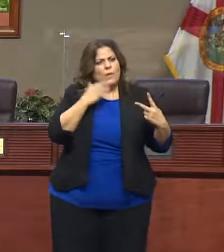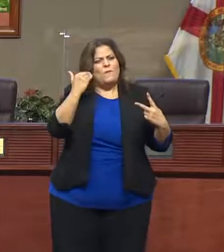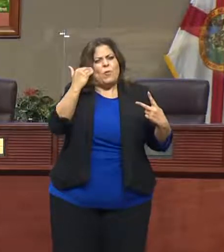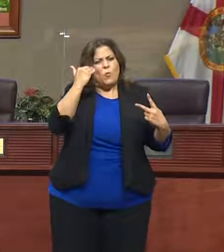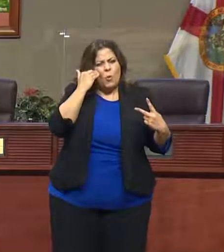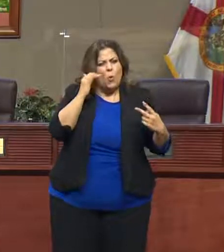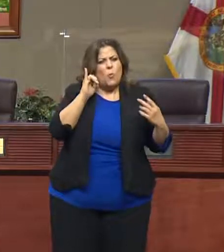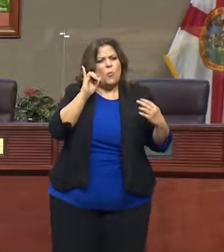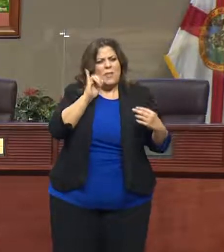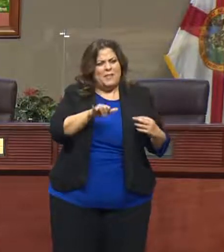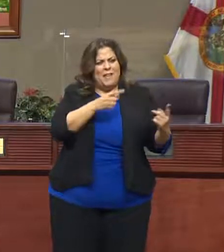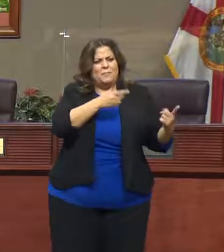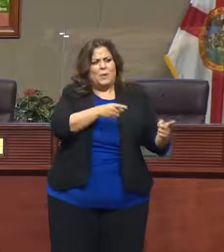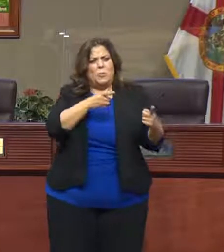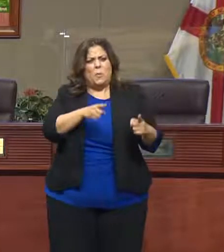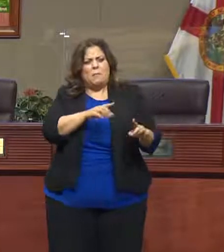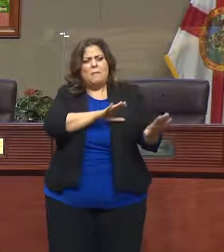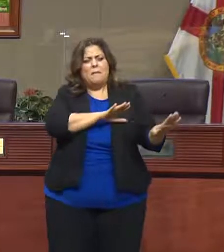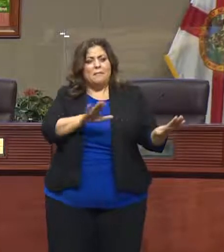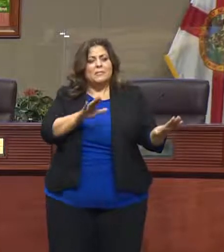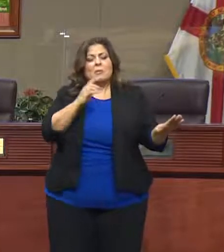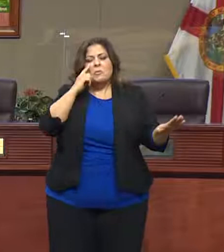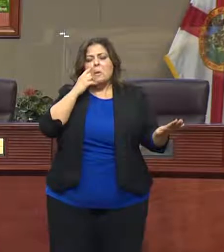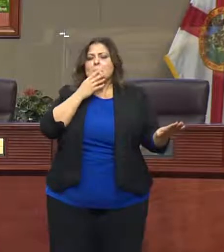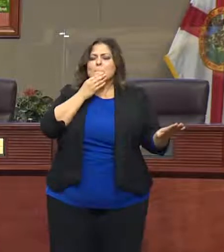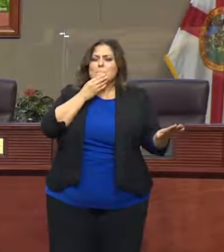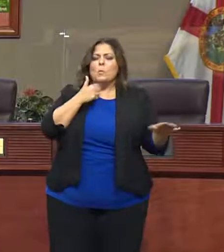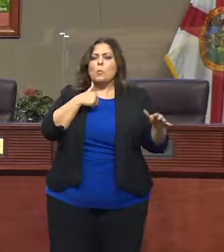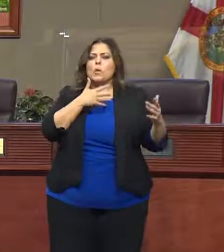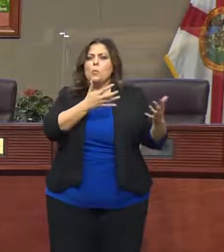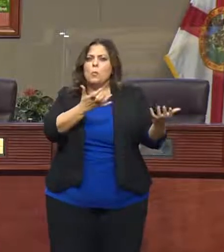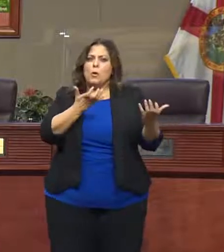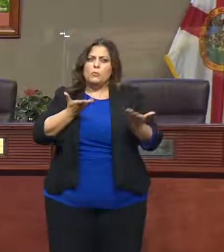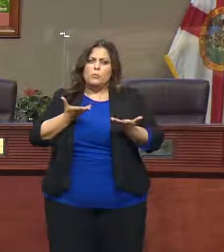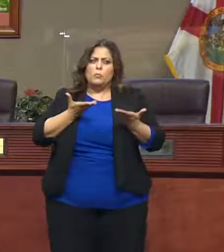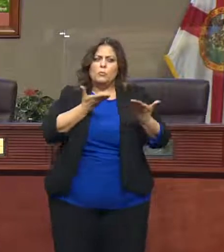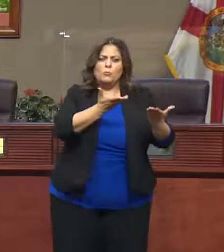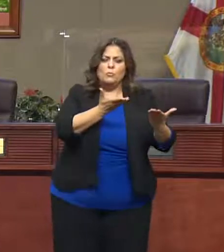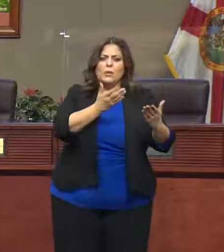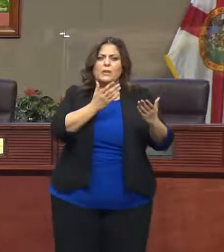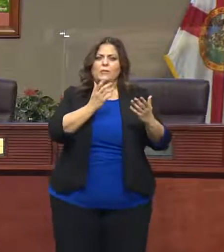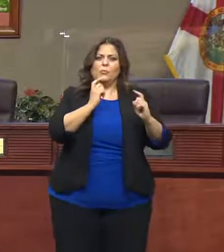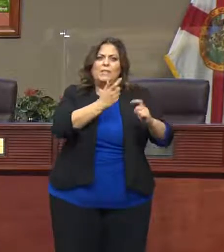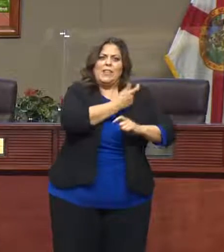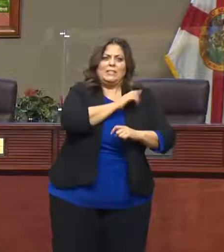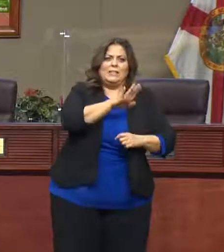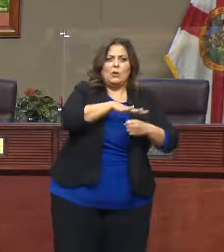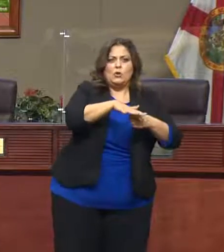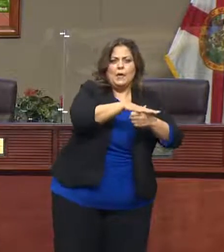vaccine, bring it to the home, bring it to the neighborhoods, and also by people who represent them as well.